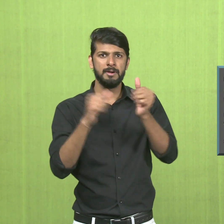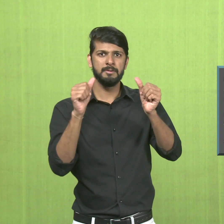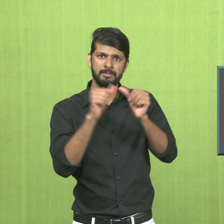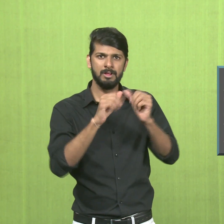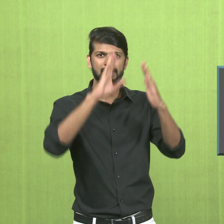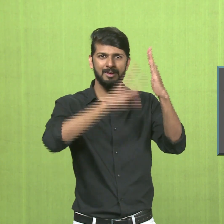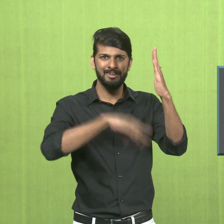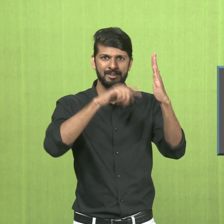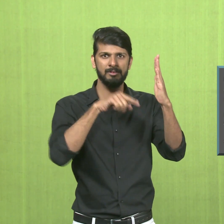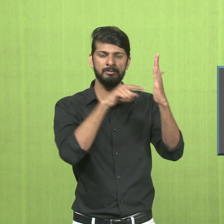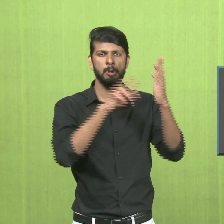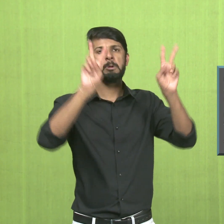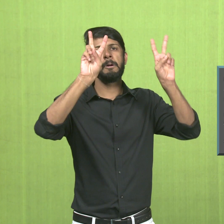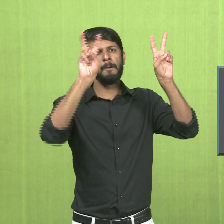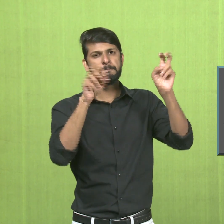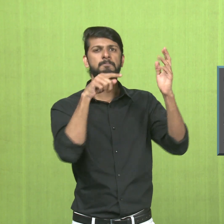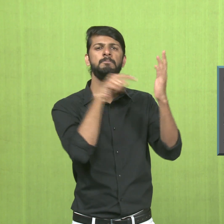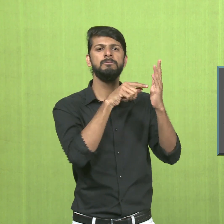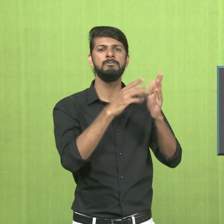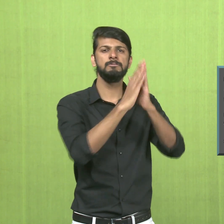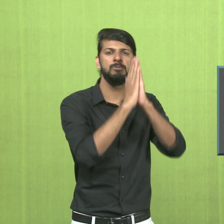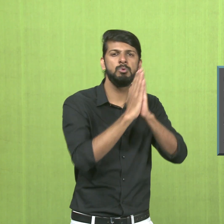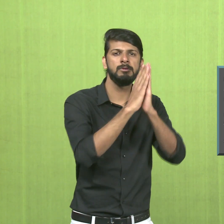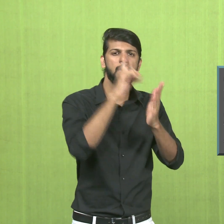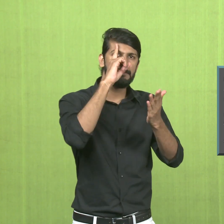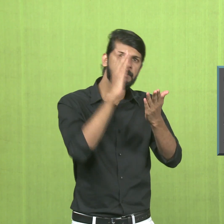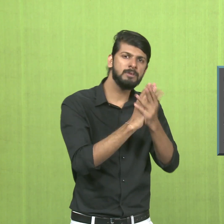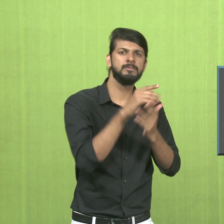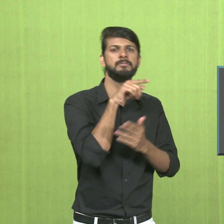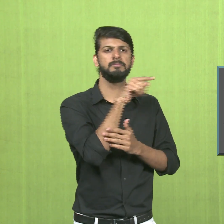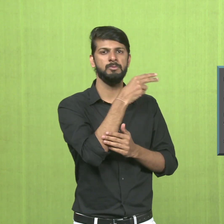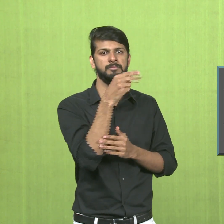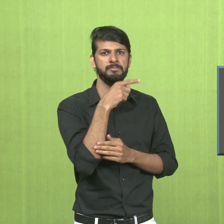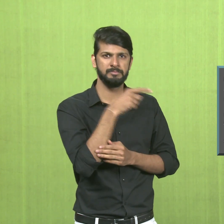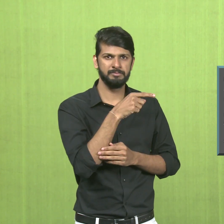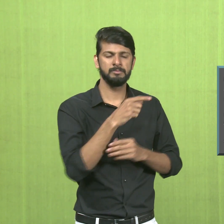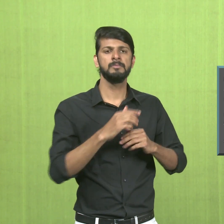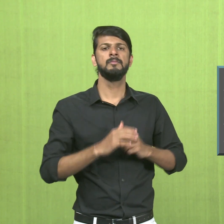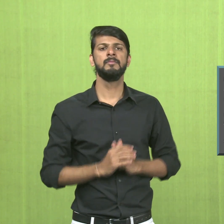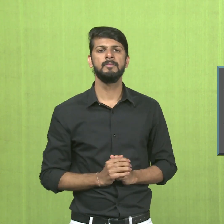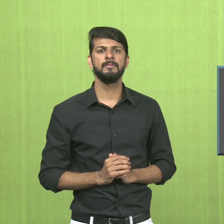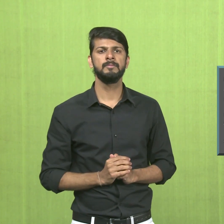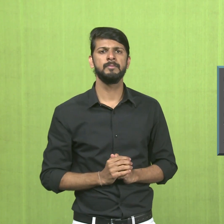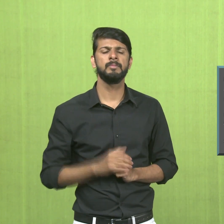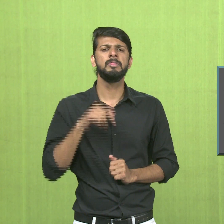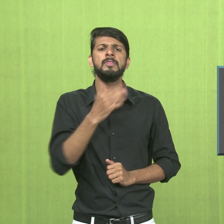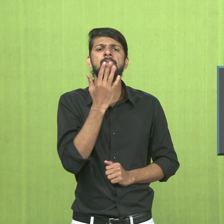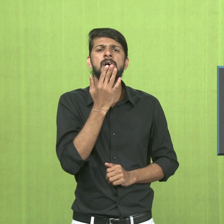The title of this artwork is Pithora painting, that is depicting the appeasement of the